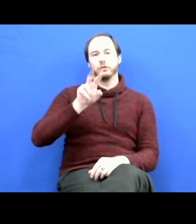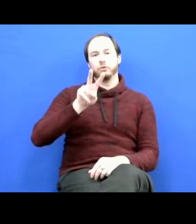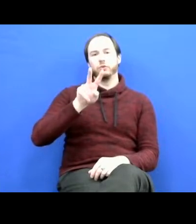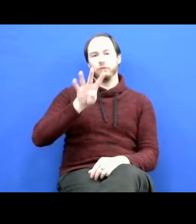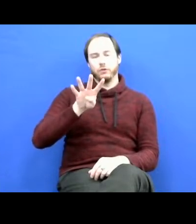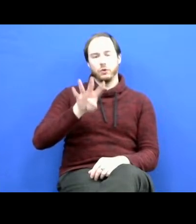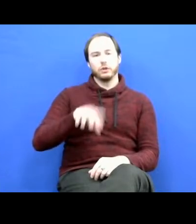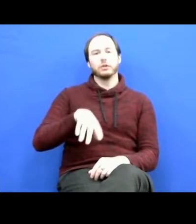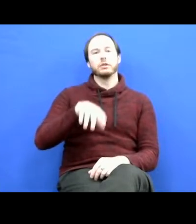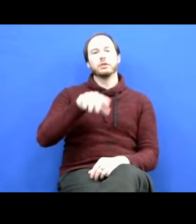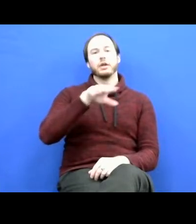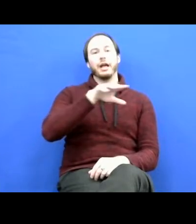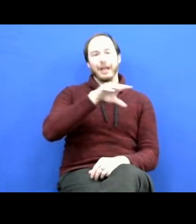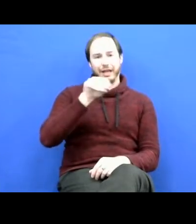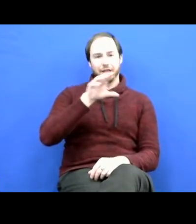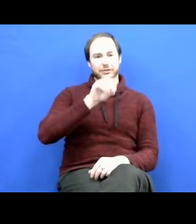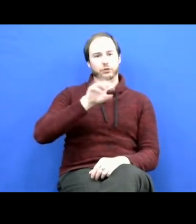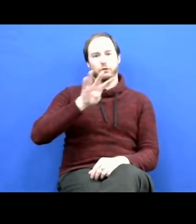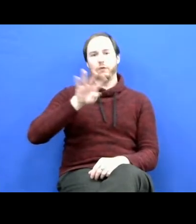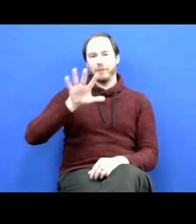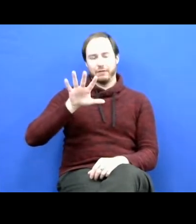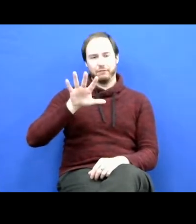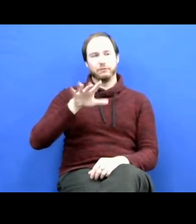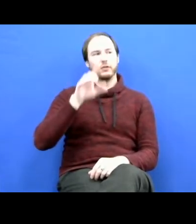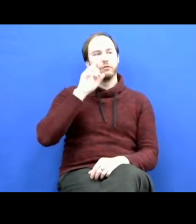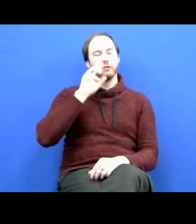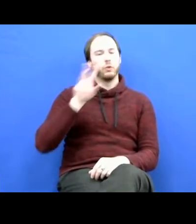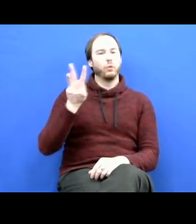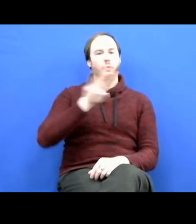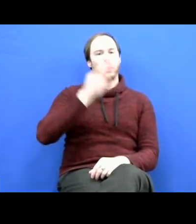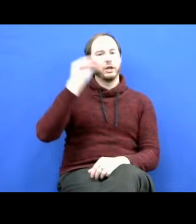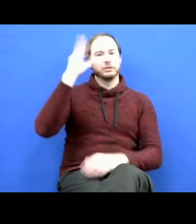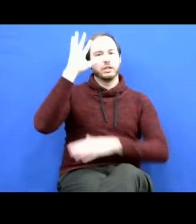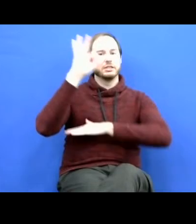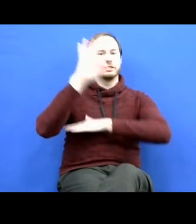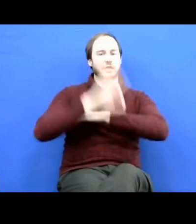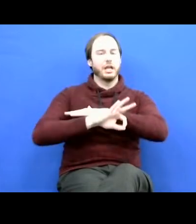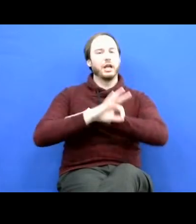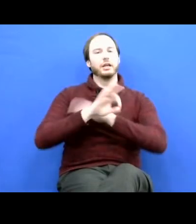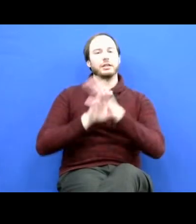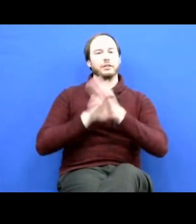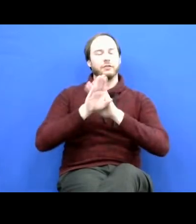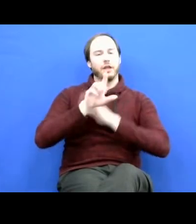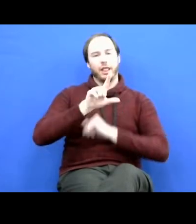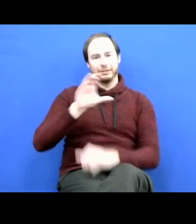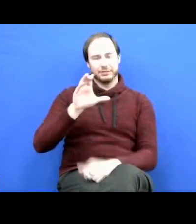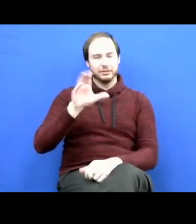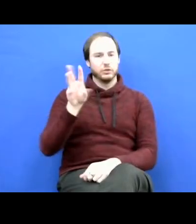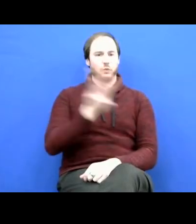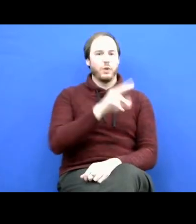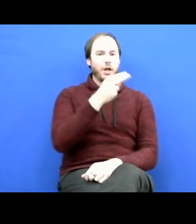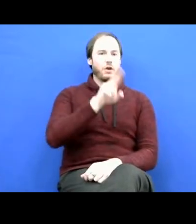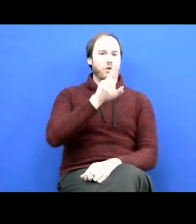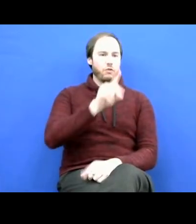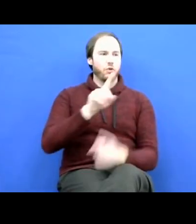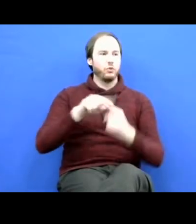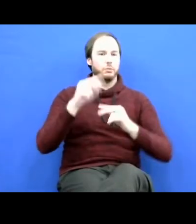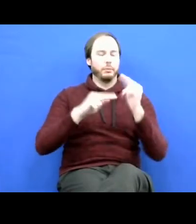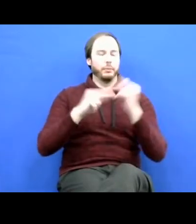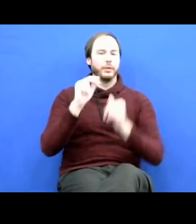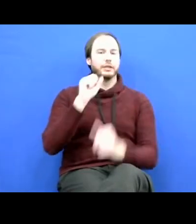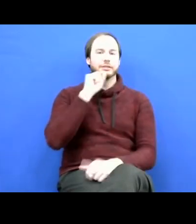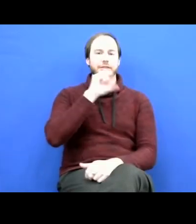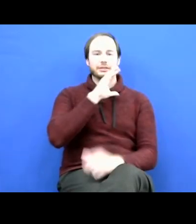2023-024 and 045. West Sunset Development LLC, West Henrietta Road, to construct a senior